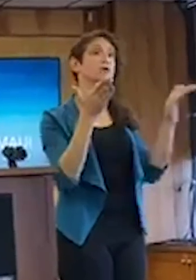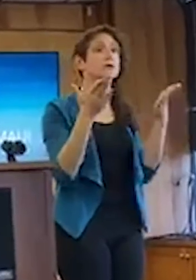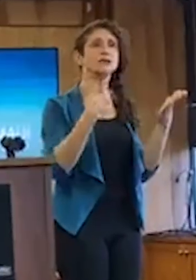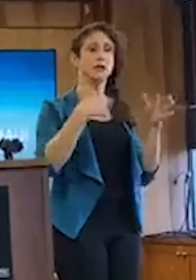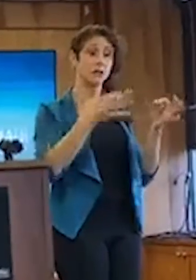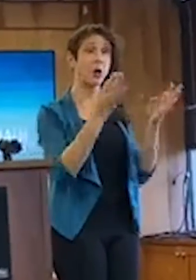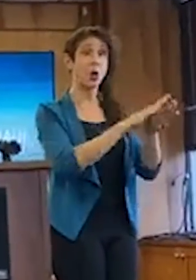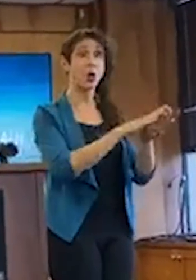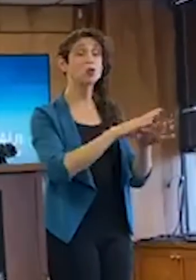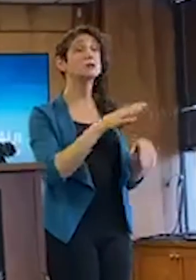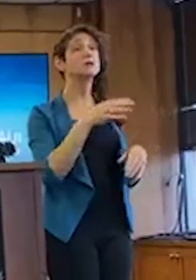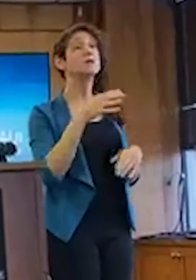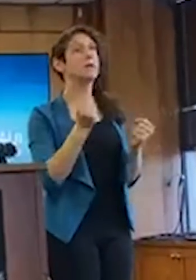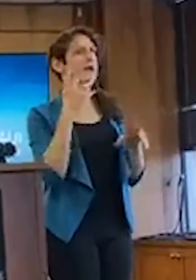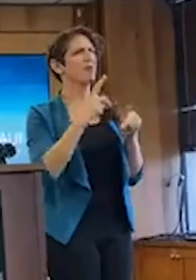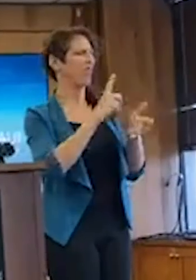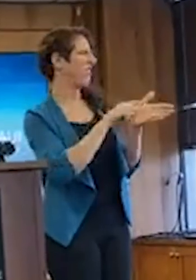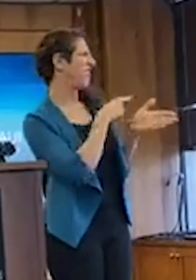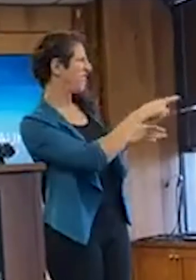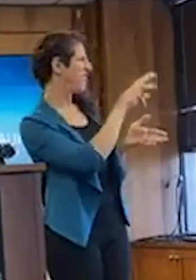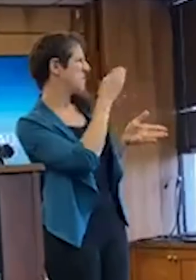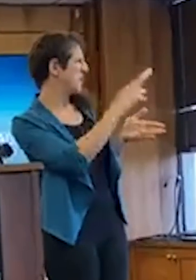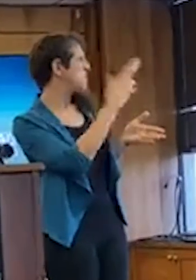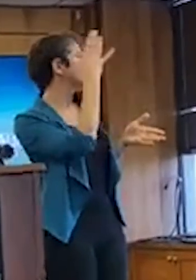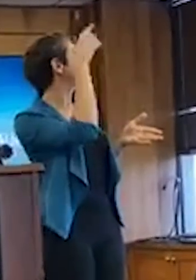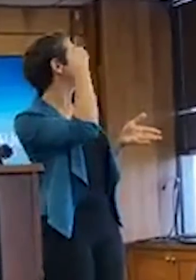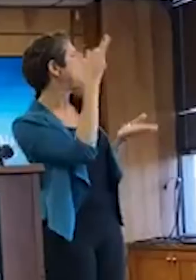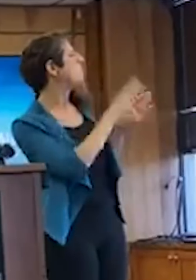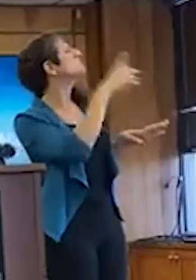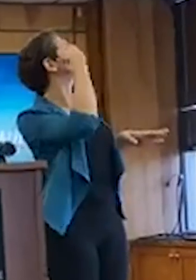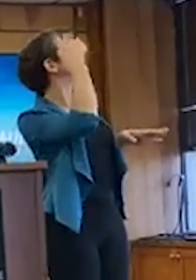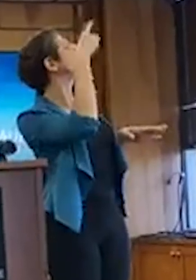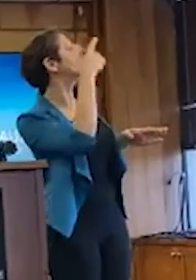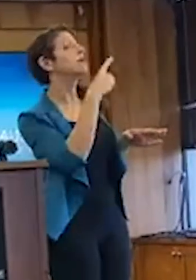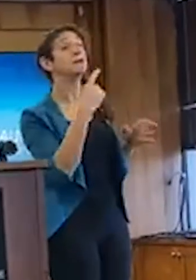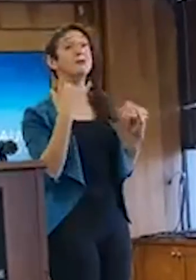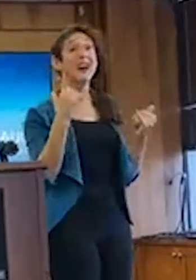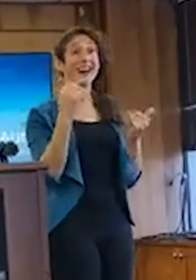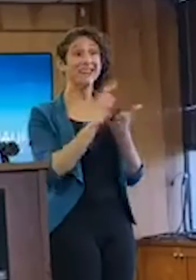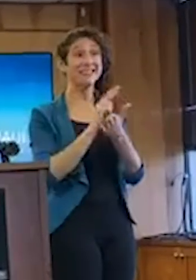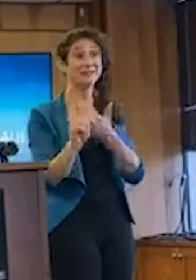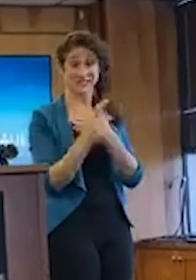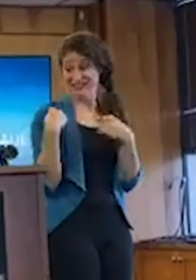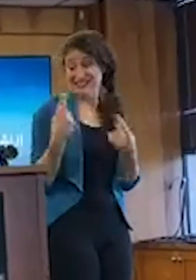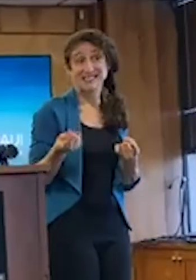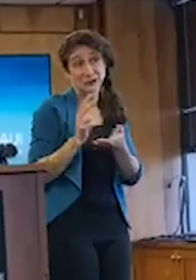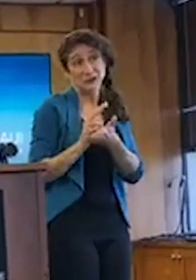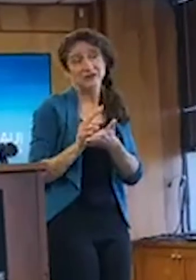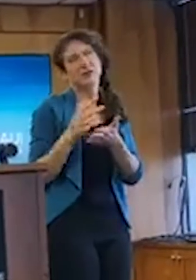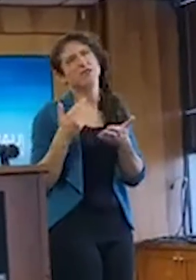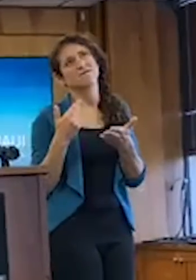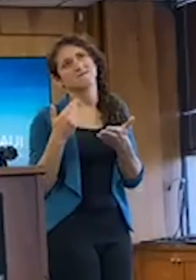services, I was criticized by saying, why? Why are you doing that? Well, today, 2 weeks later, or almost 2 weeks